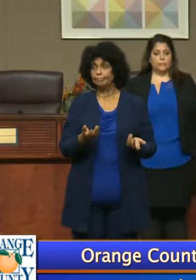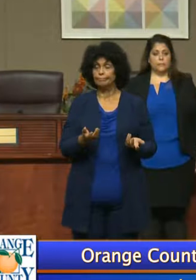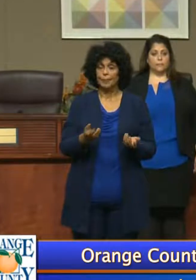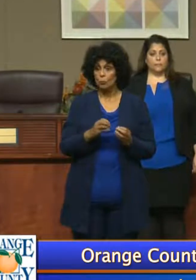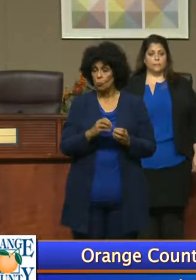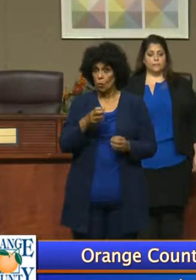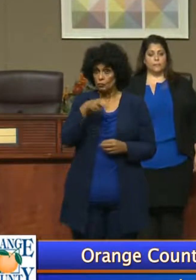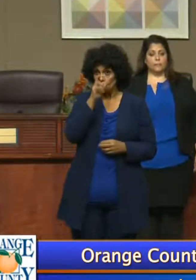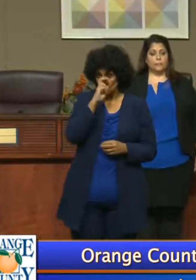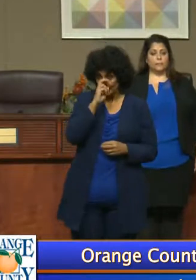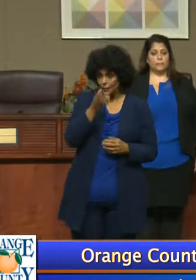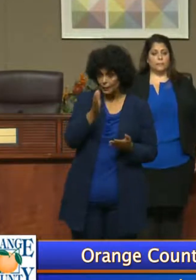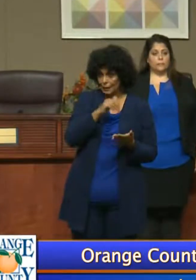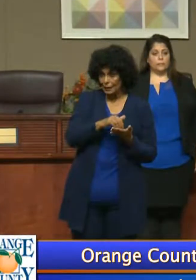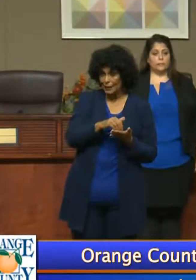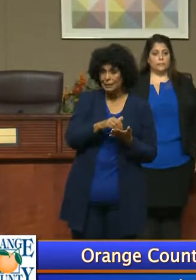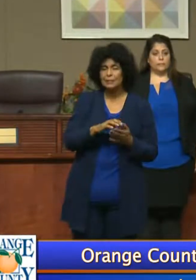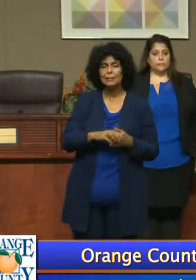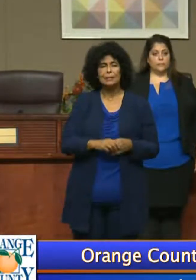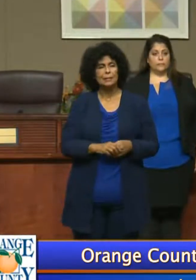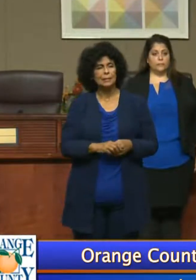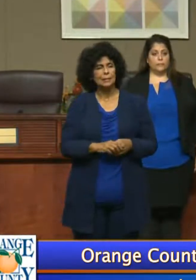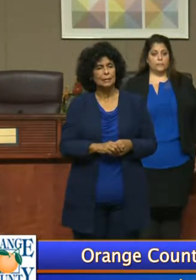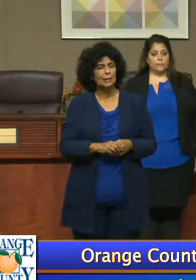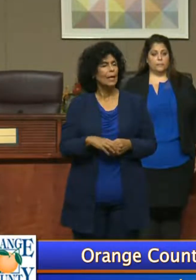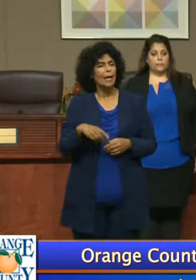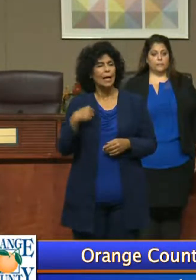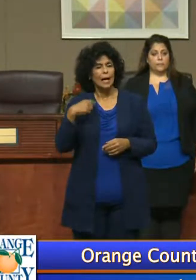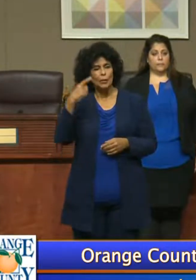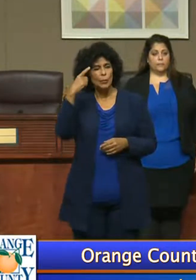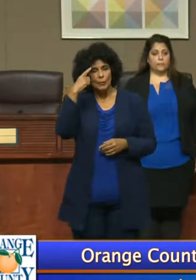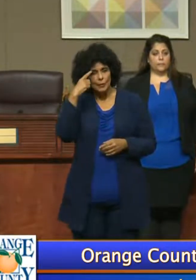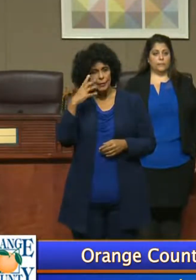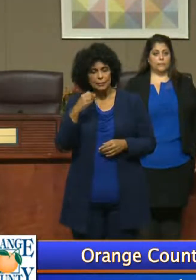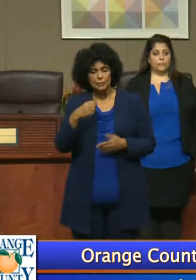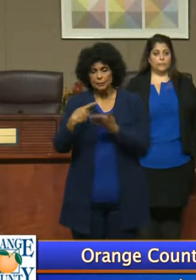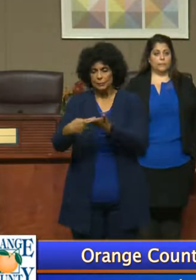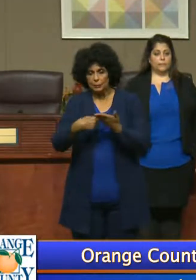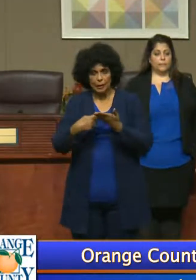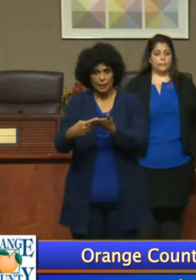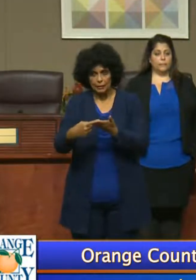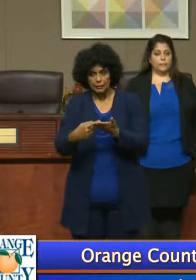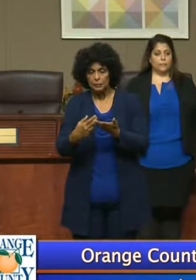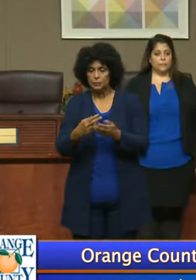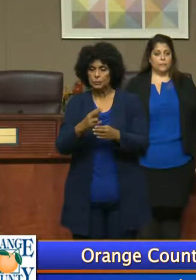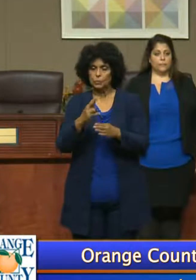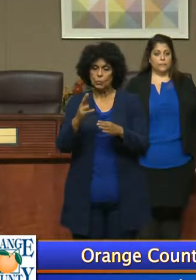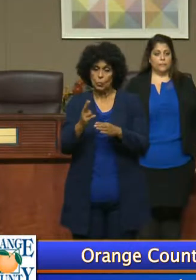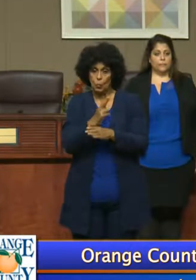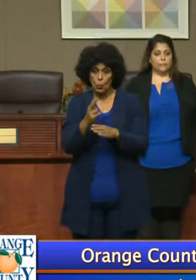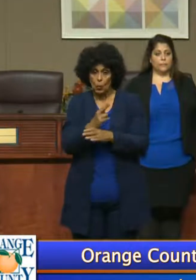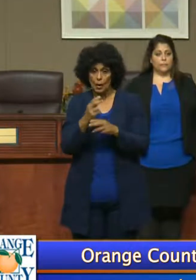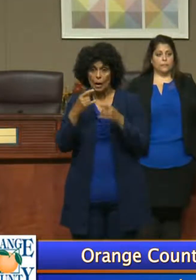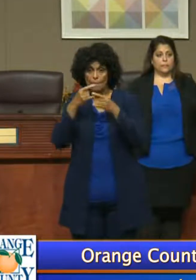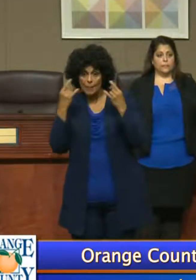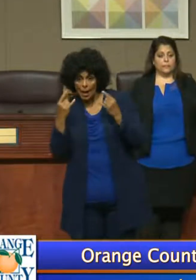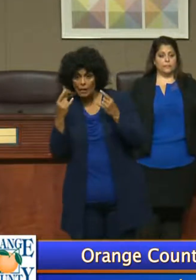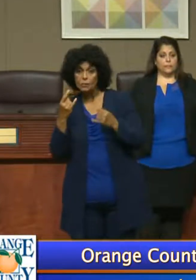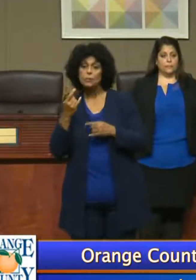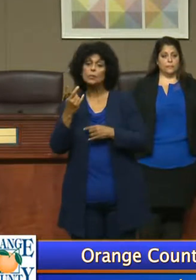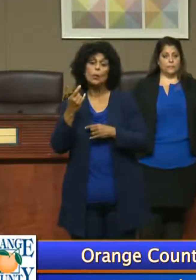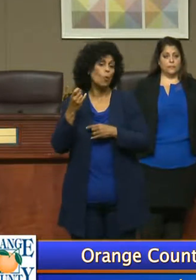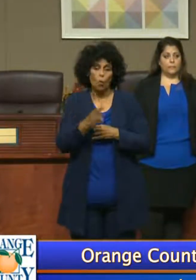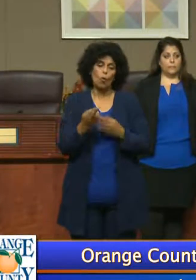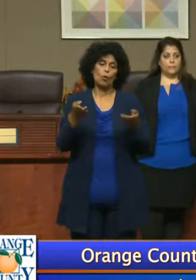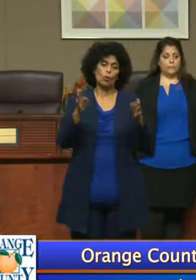approach. I don't think that the debate here is wear mask or close. I think